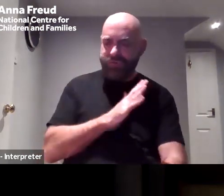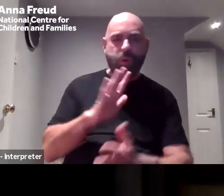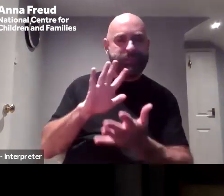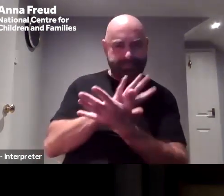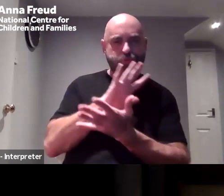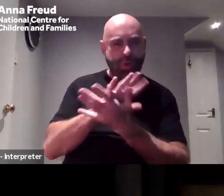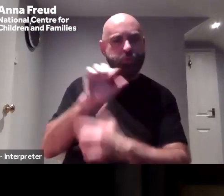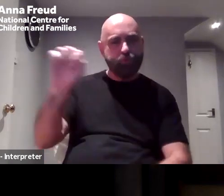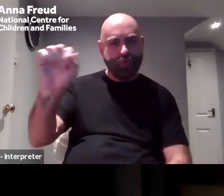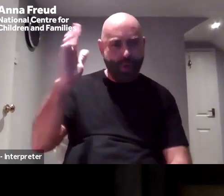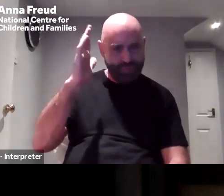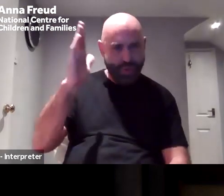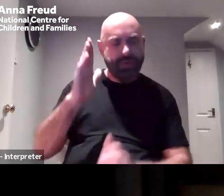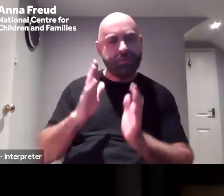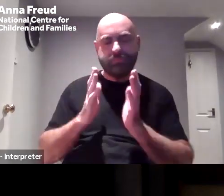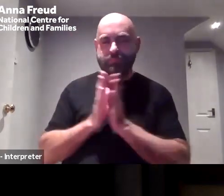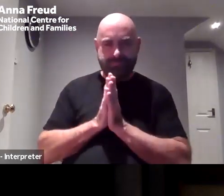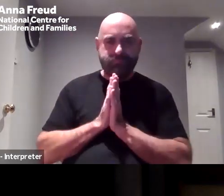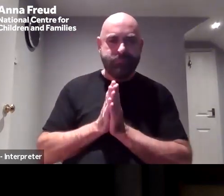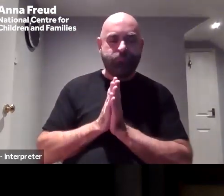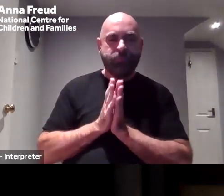enjoyed Michael's talk. And